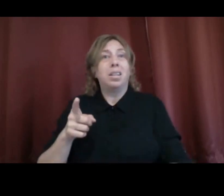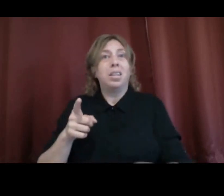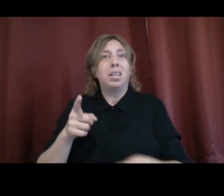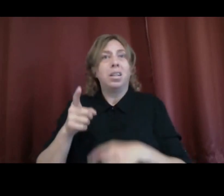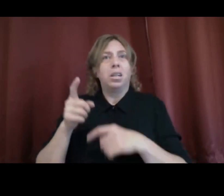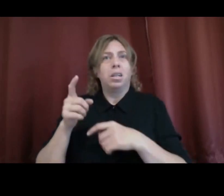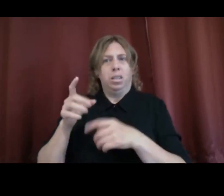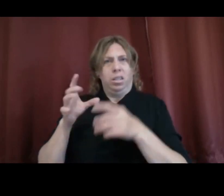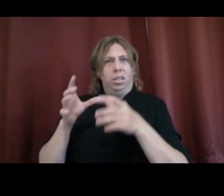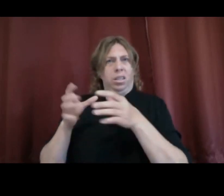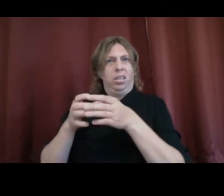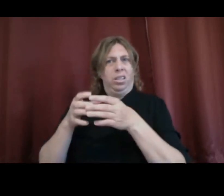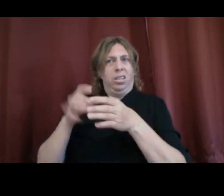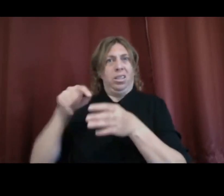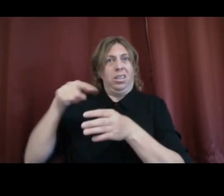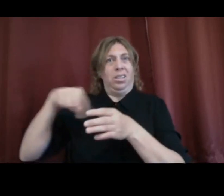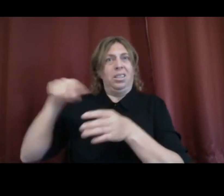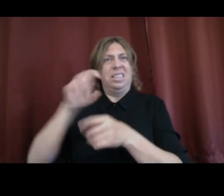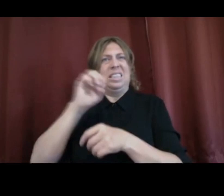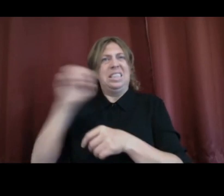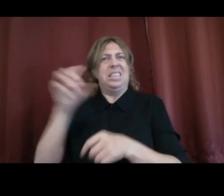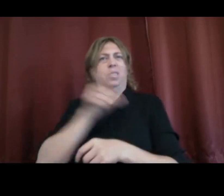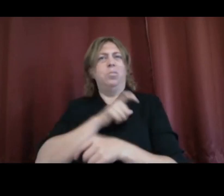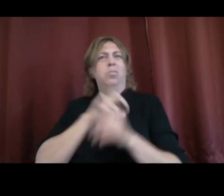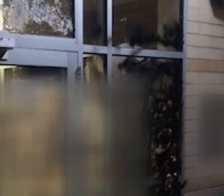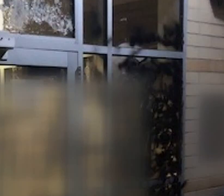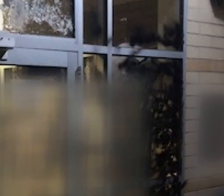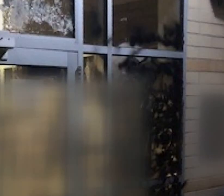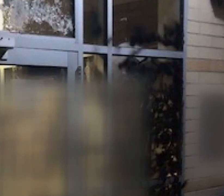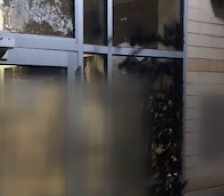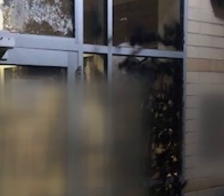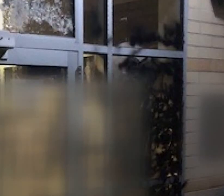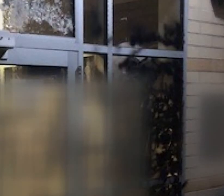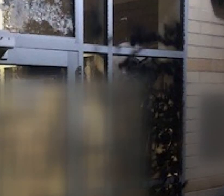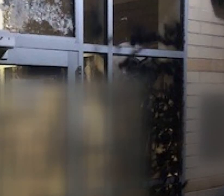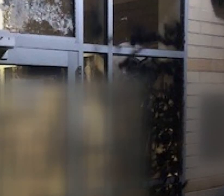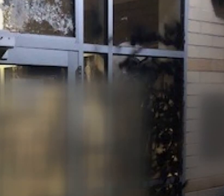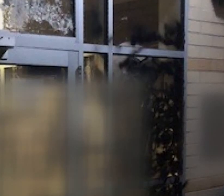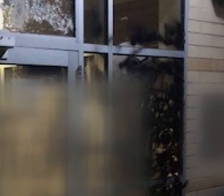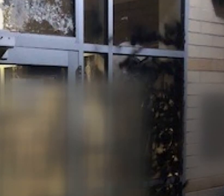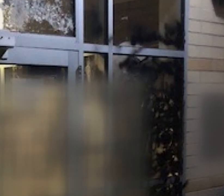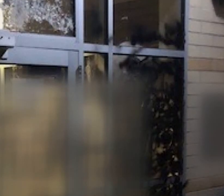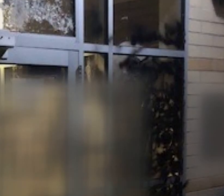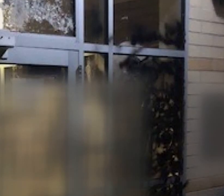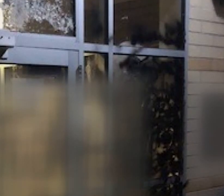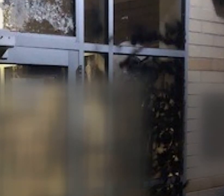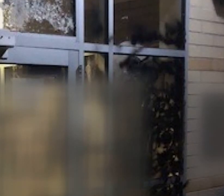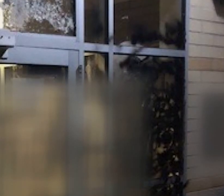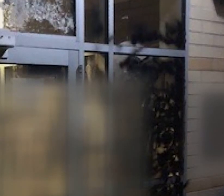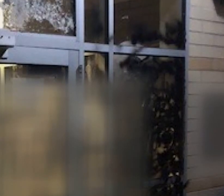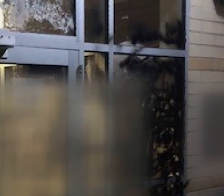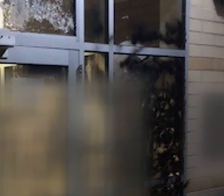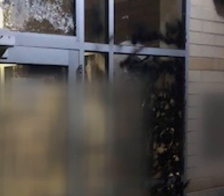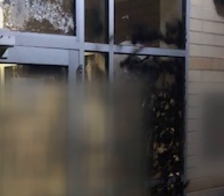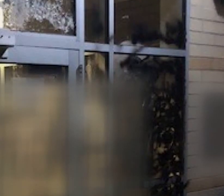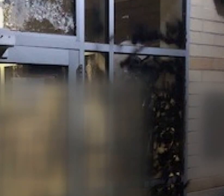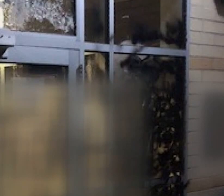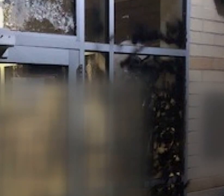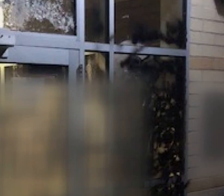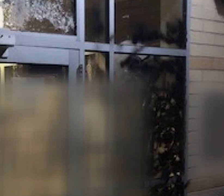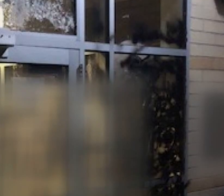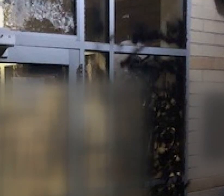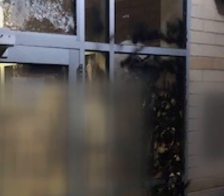East Precinct, they had tore off the protective boards that cover the facility because of the condition that the city is in with people